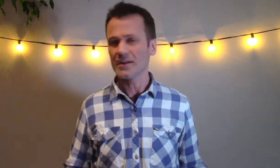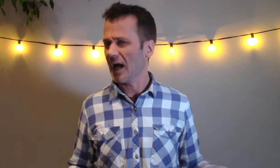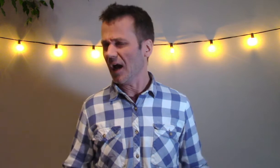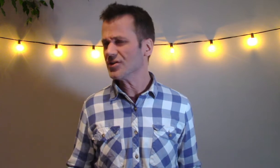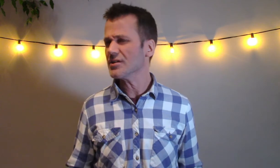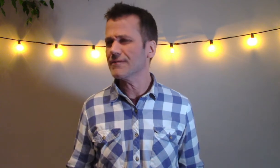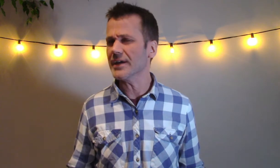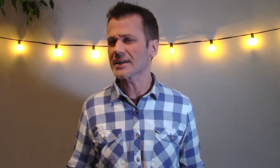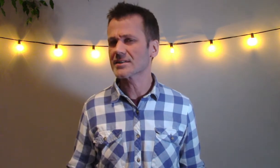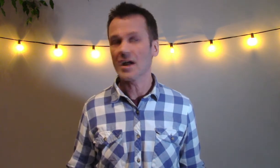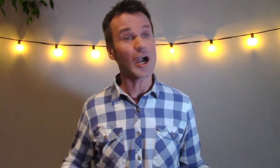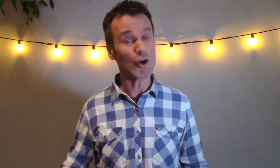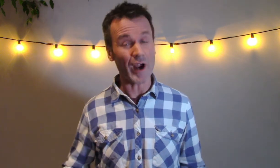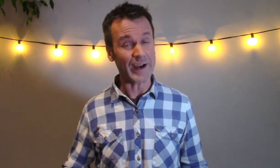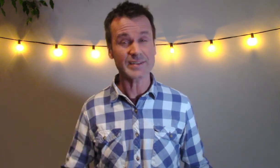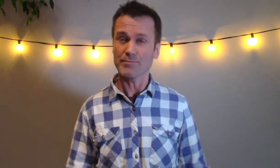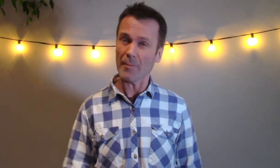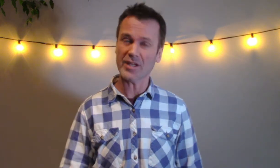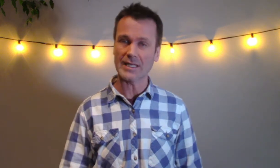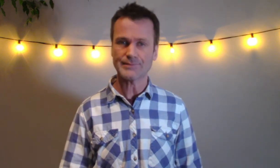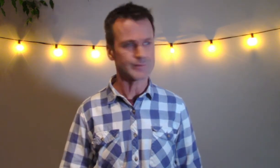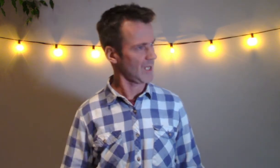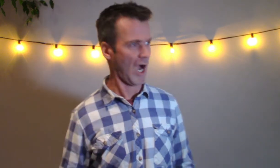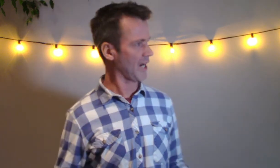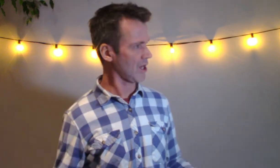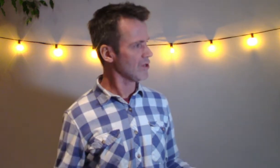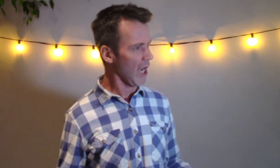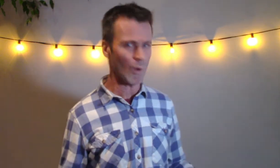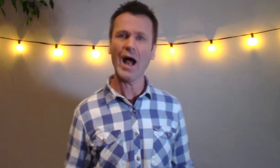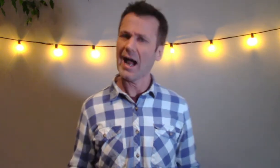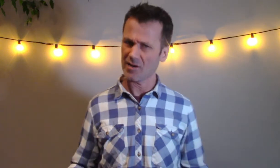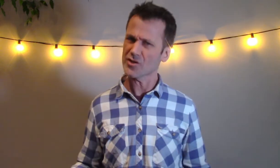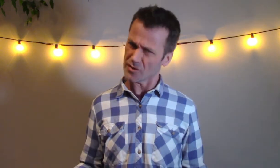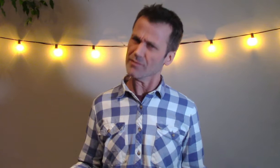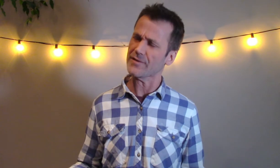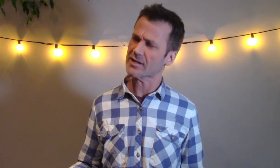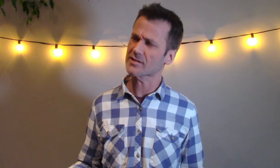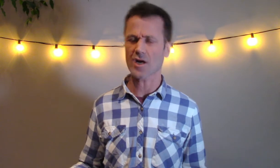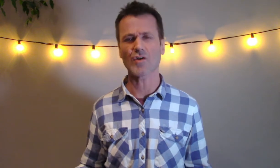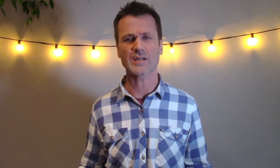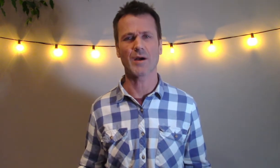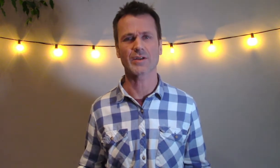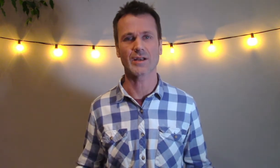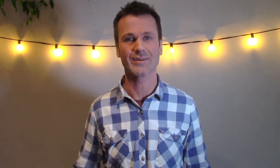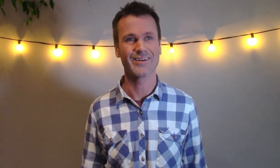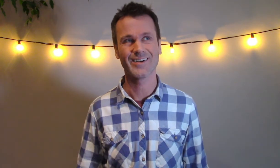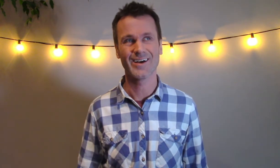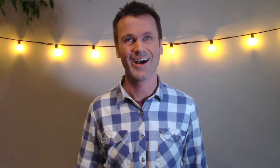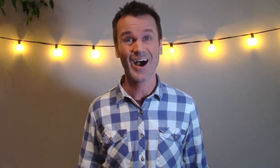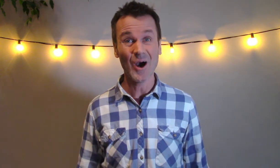How do you fix a cracked pumpkin? I don't know. How do you fix a cracked pumpkin?